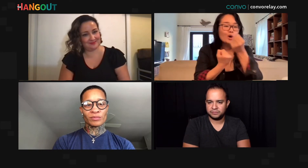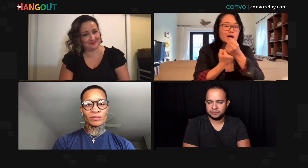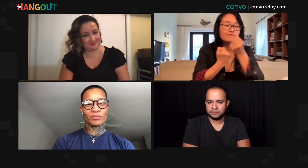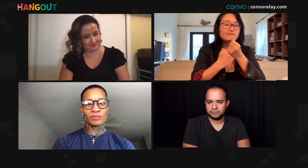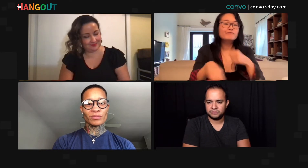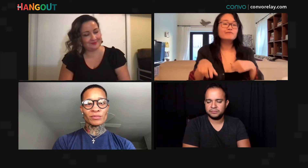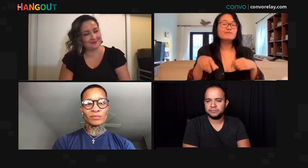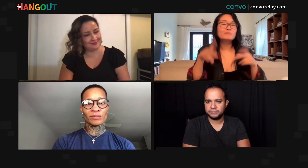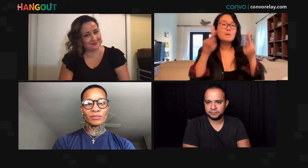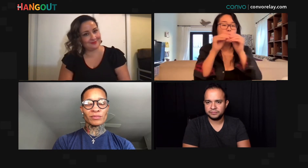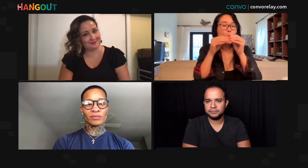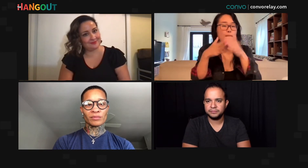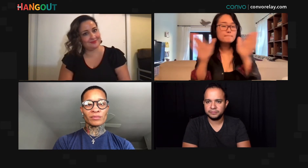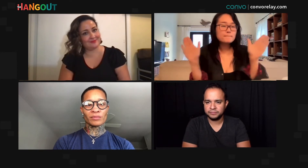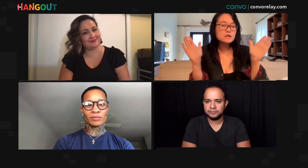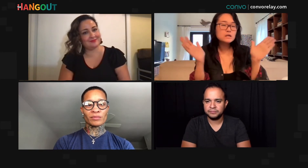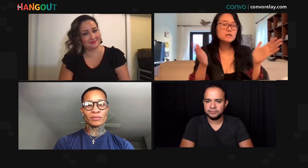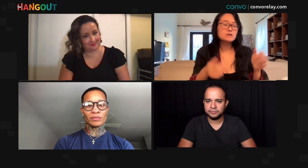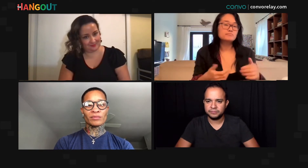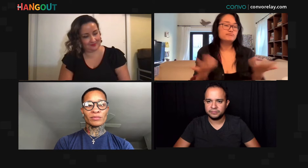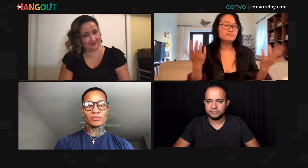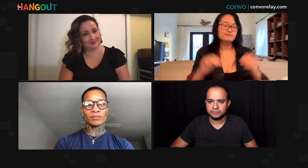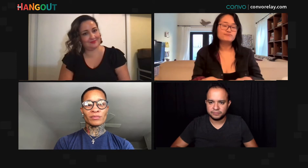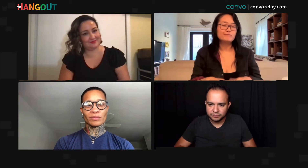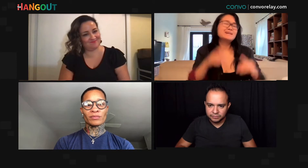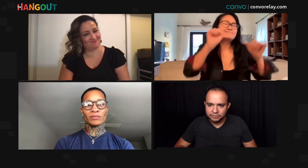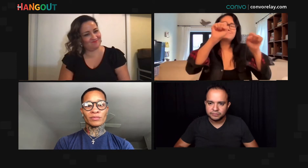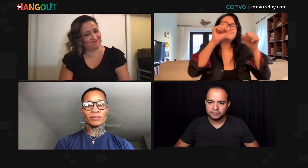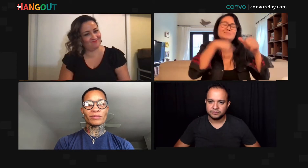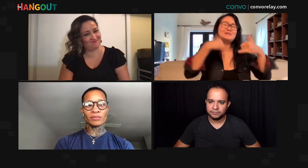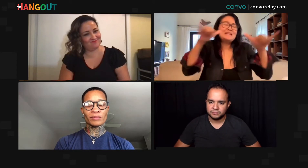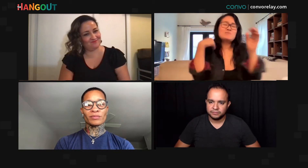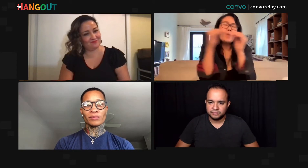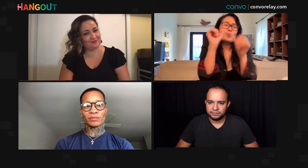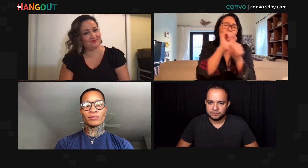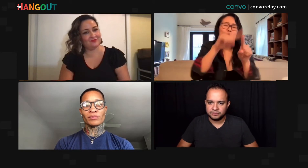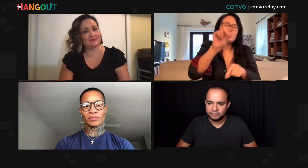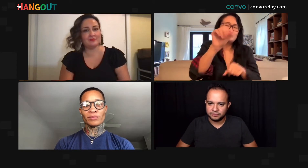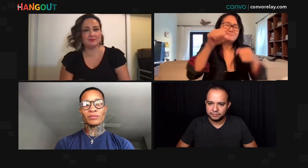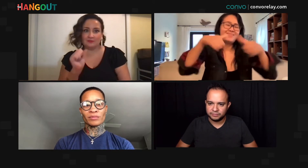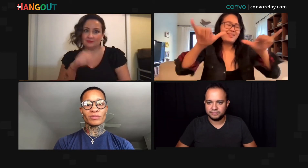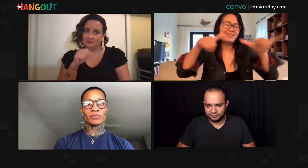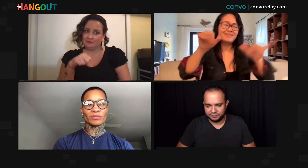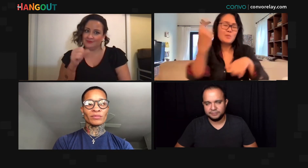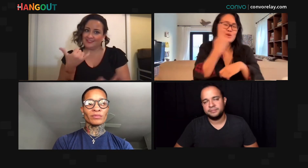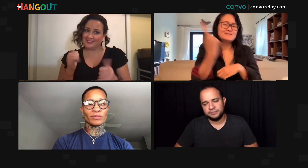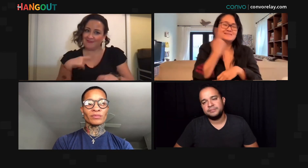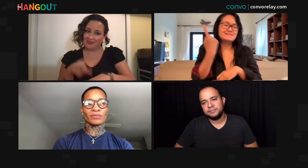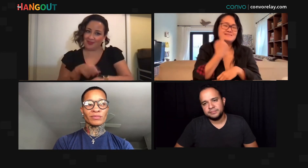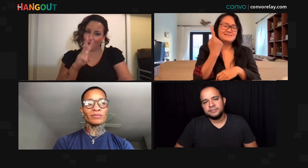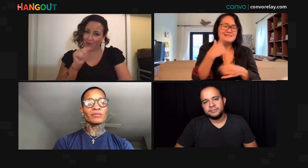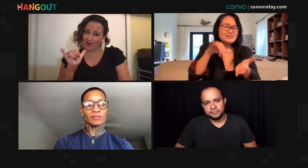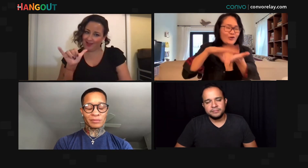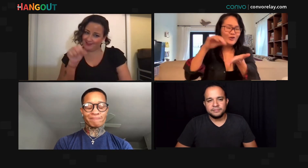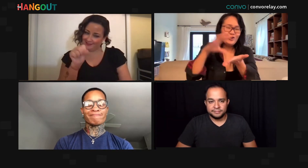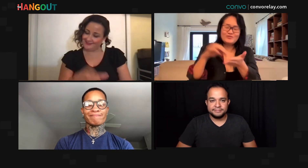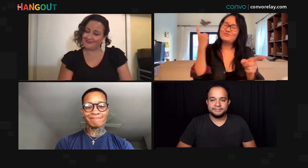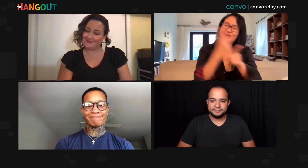more resources. There's a lot more support out there. People are just more open-minded. And yes, there's still more work that we have to do. There's always going to be